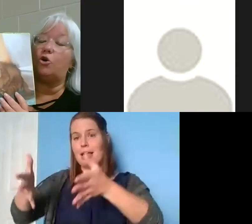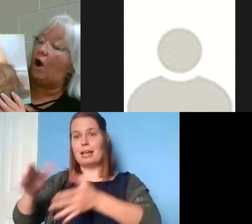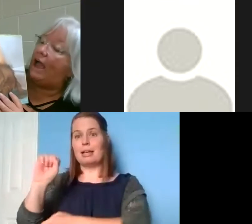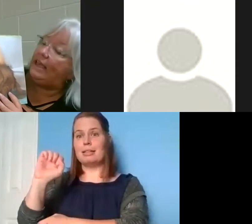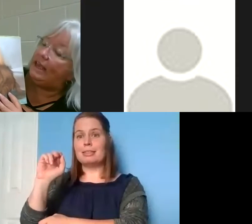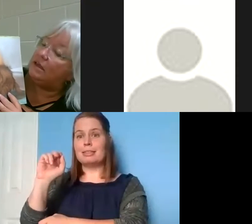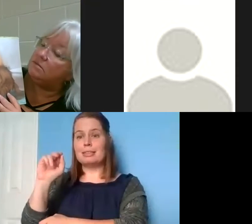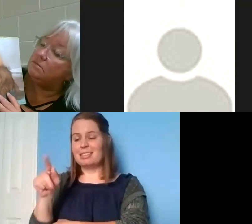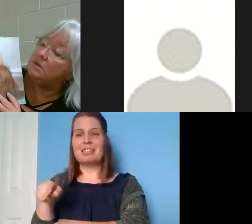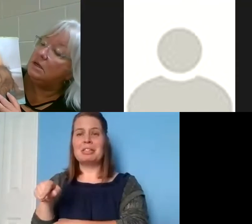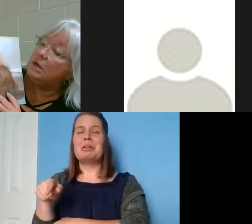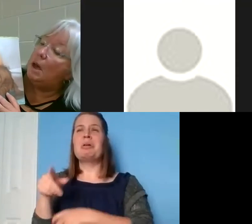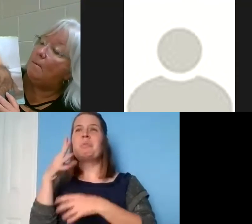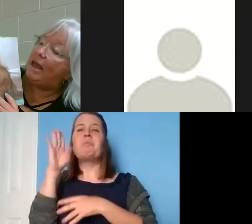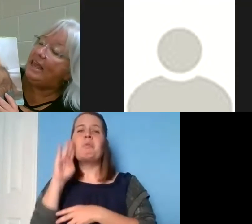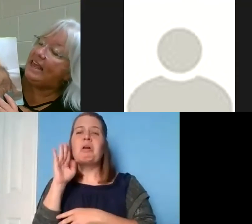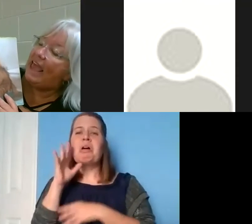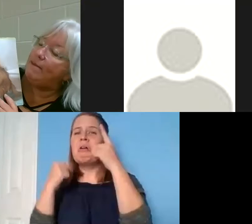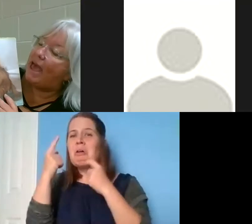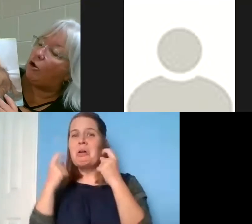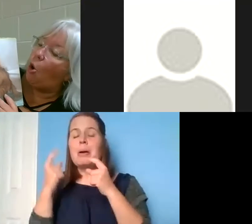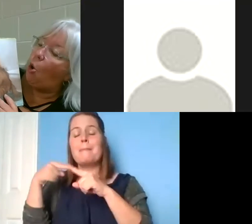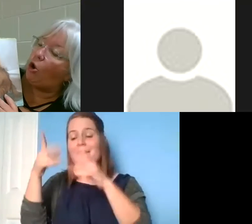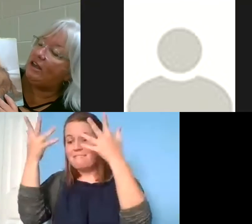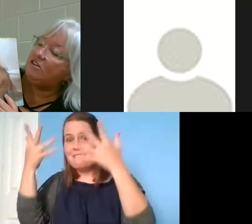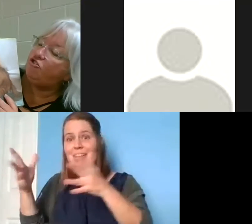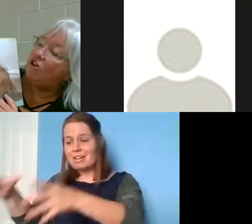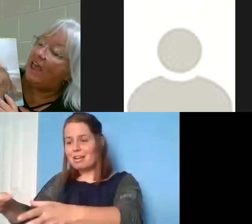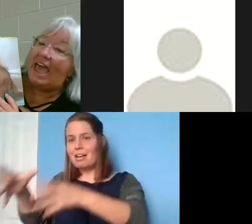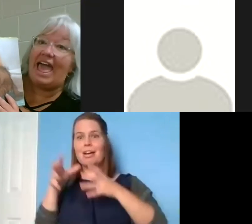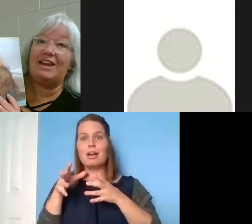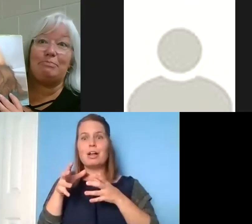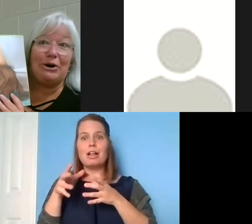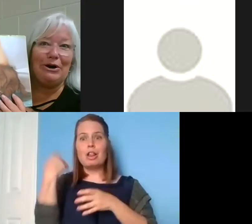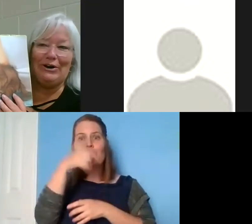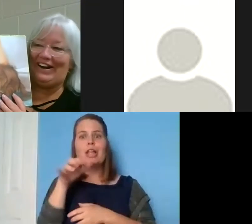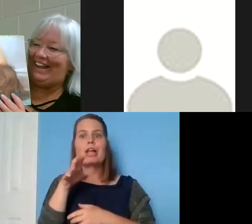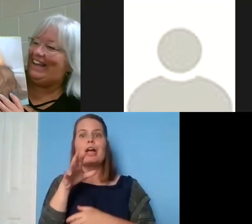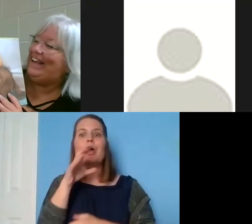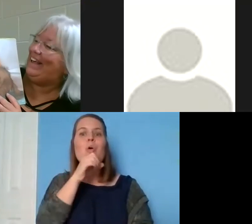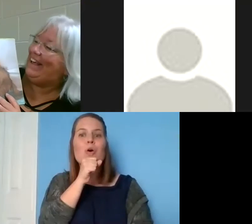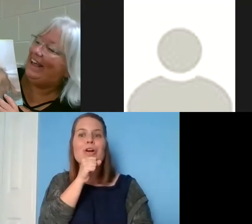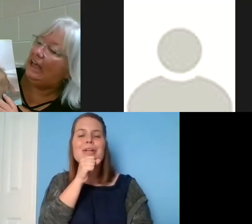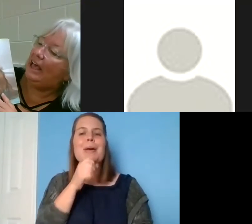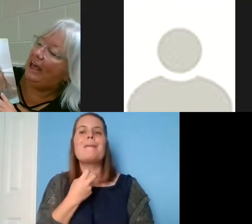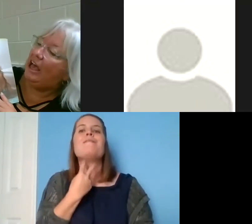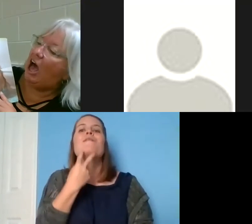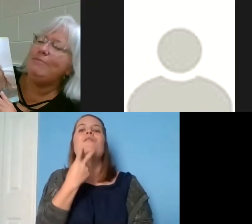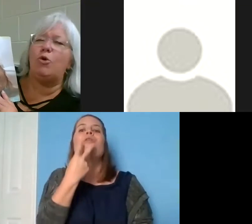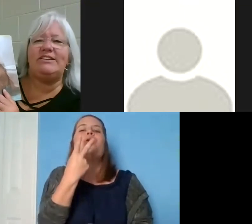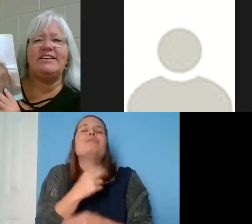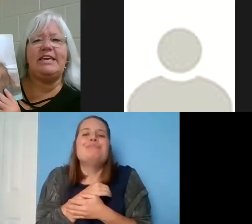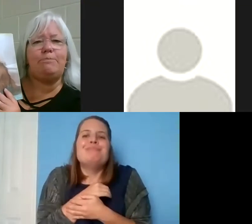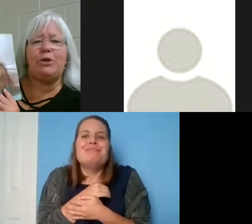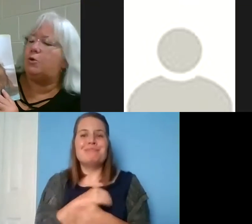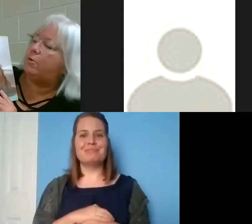and crying, but he came out orange and purring. I'm